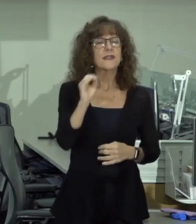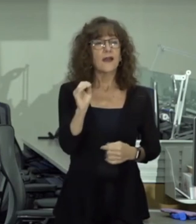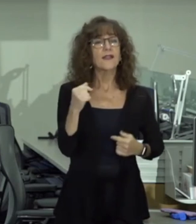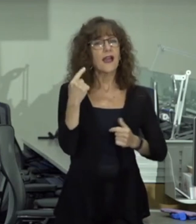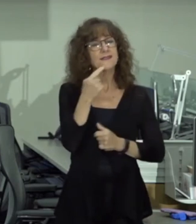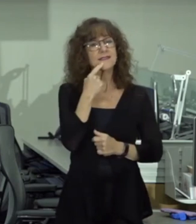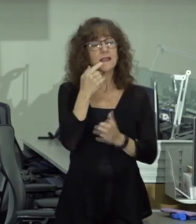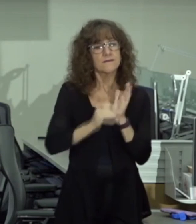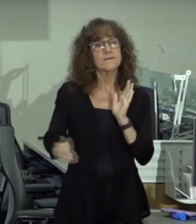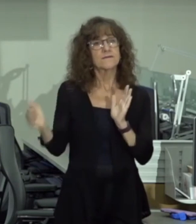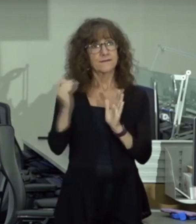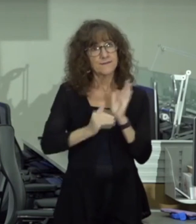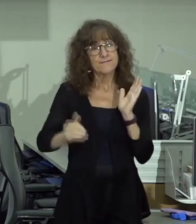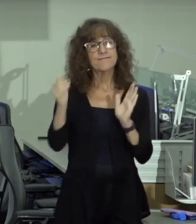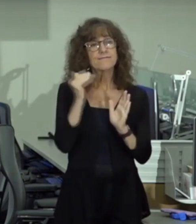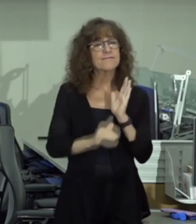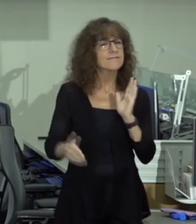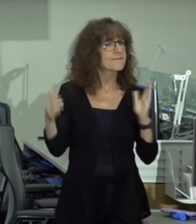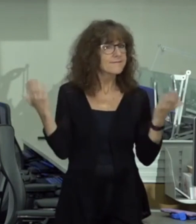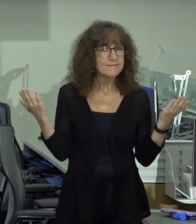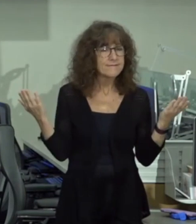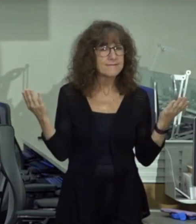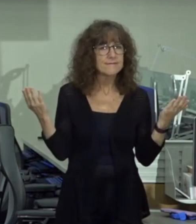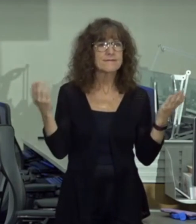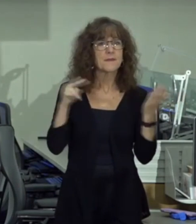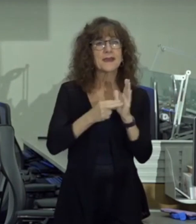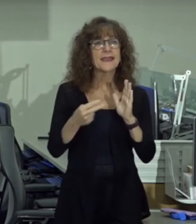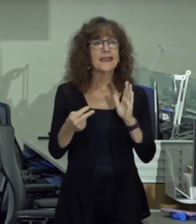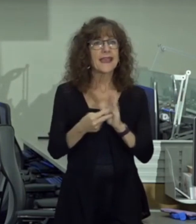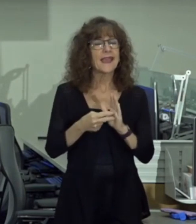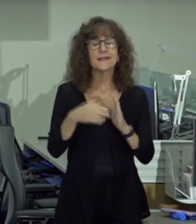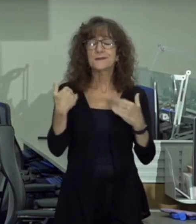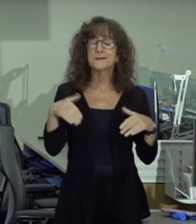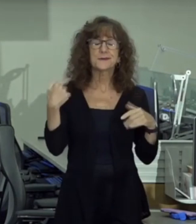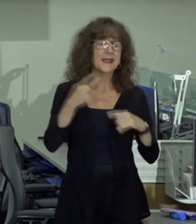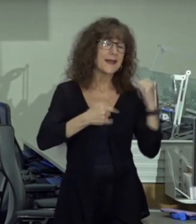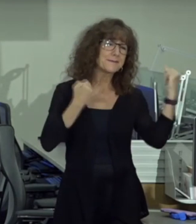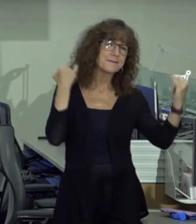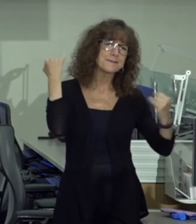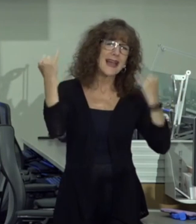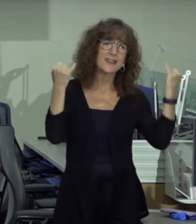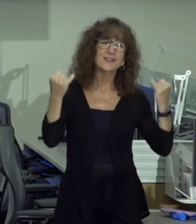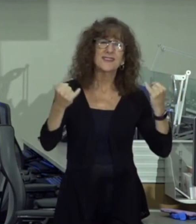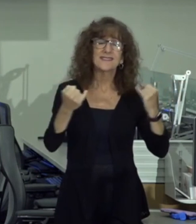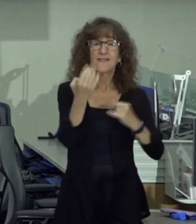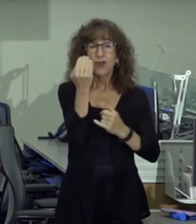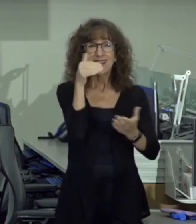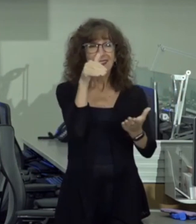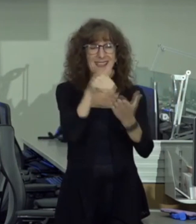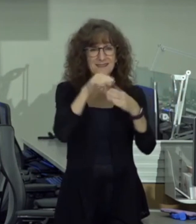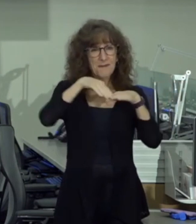as I have said over and over again, what that represents for us is almost the unthinkable, that we have had